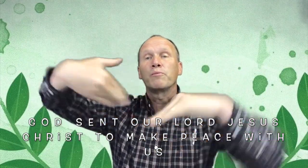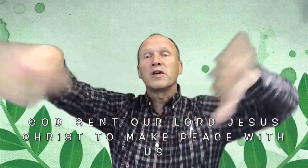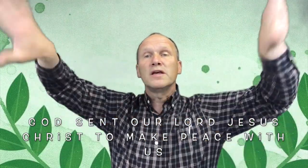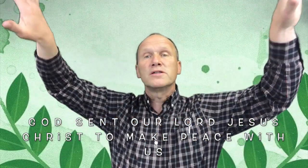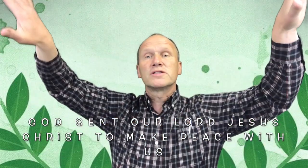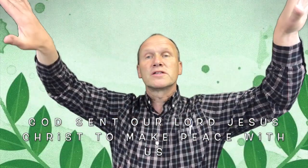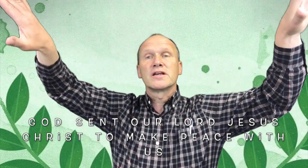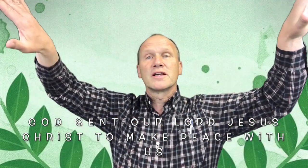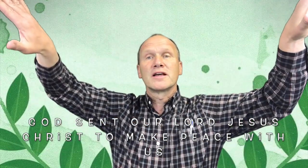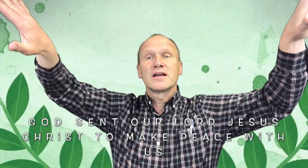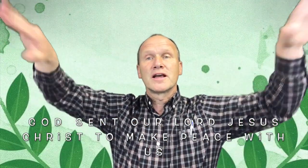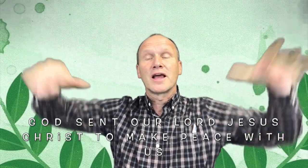peace